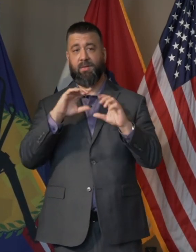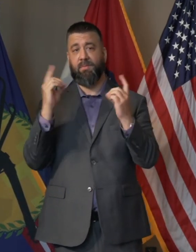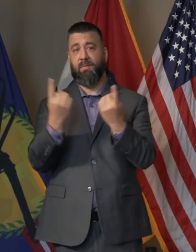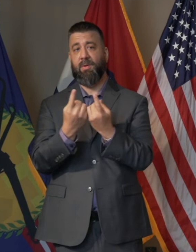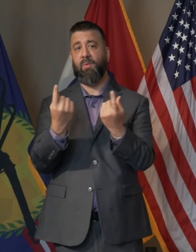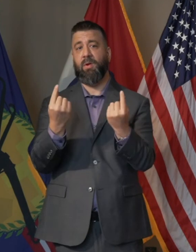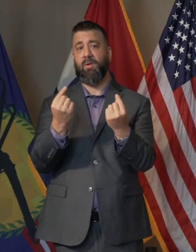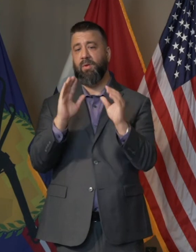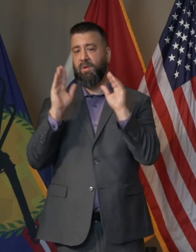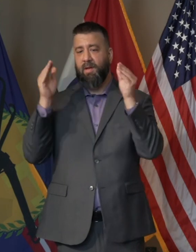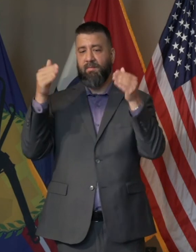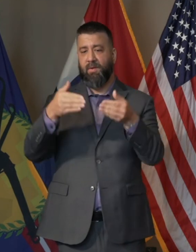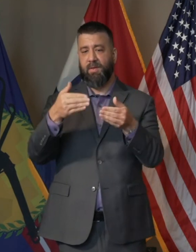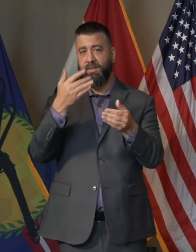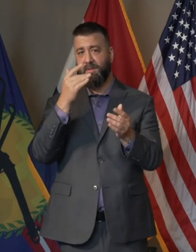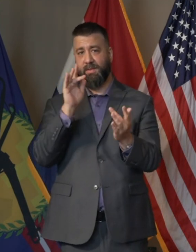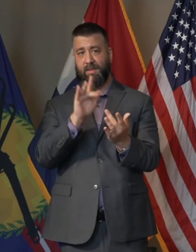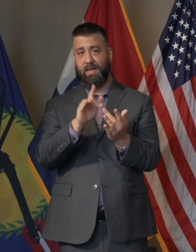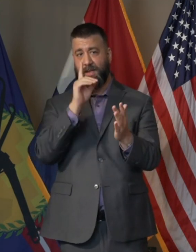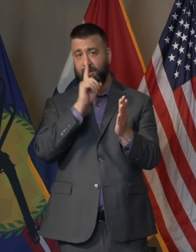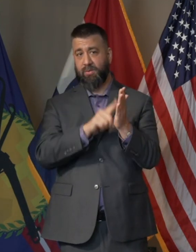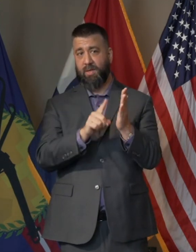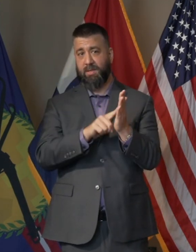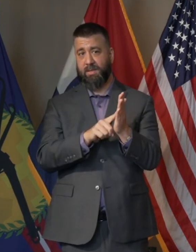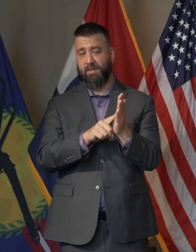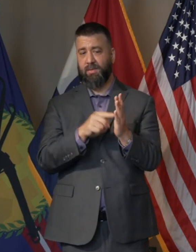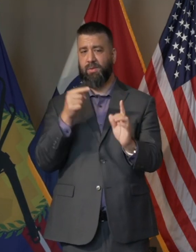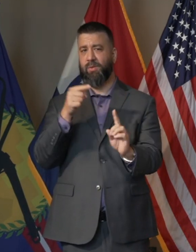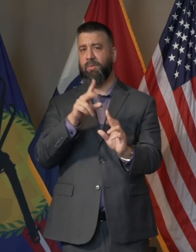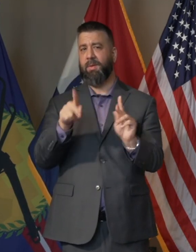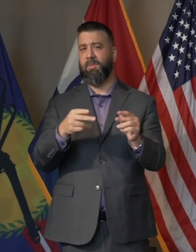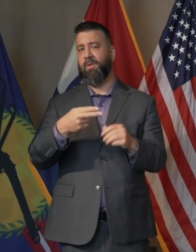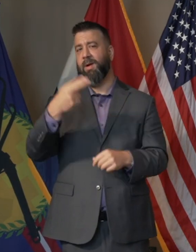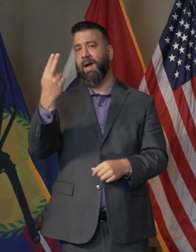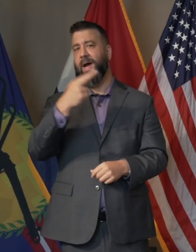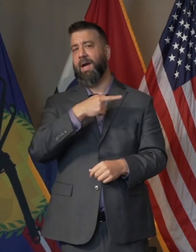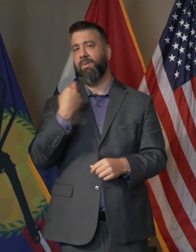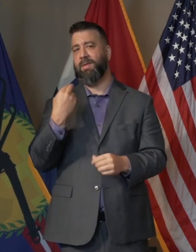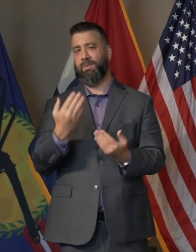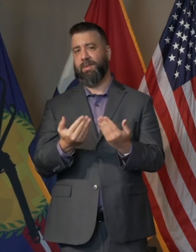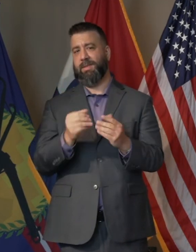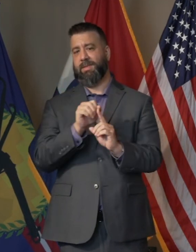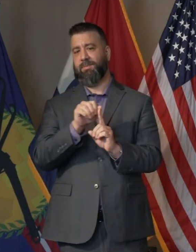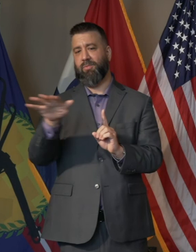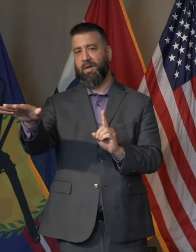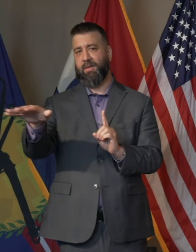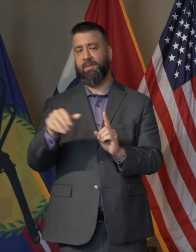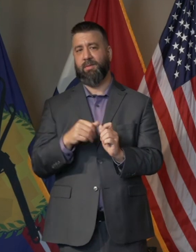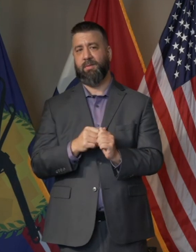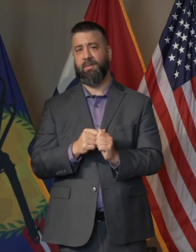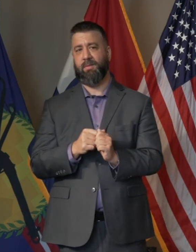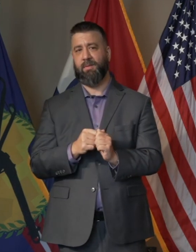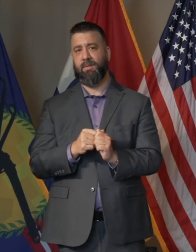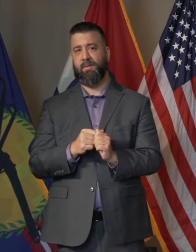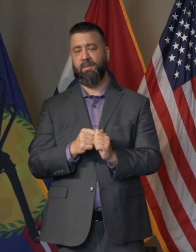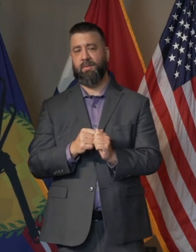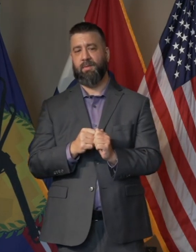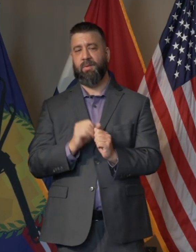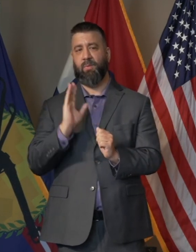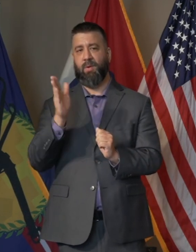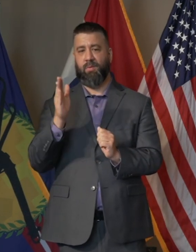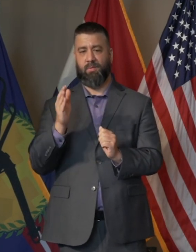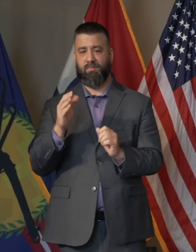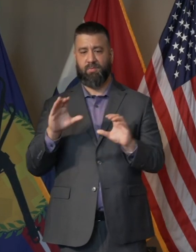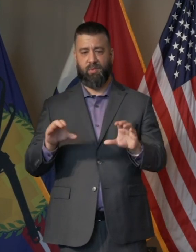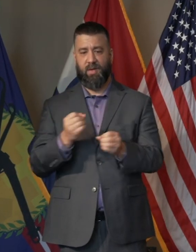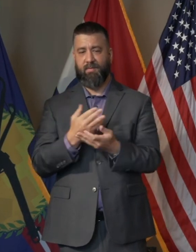focusing their contact tracing efforts on those who are most likely to spread the disease to others, the virus to others. We're going to put our efforts where we can